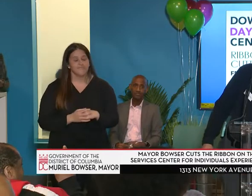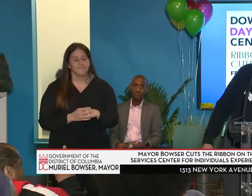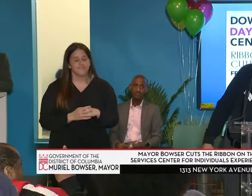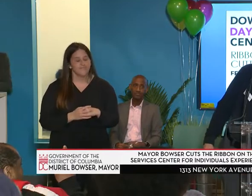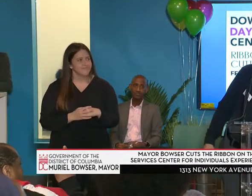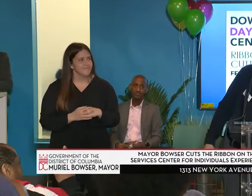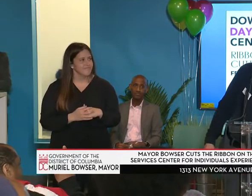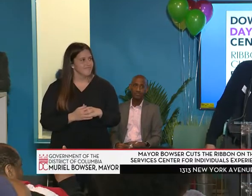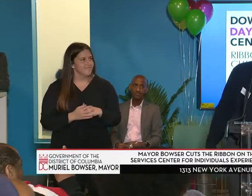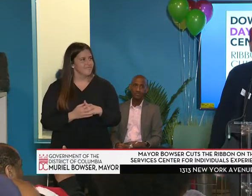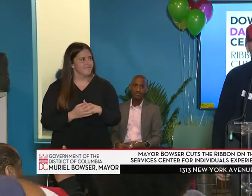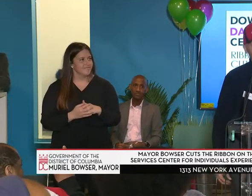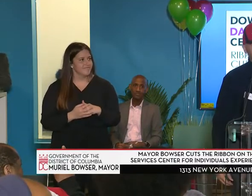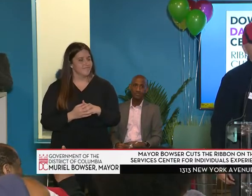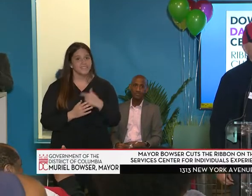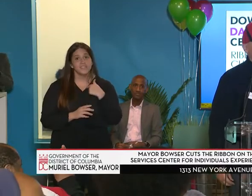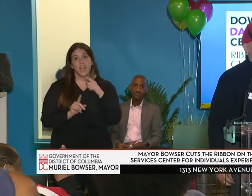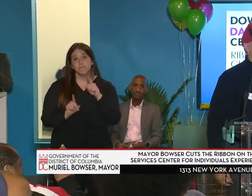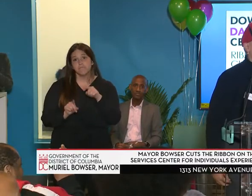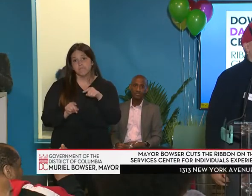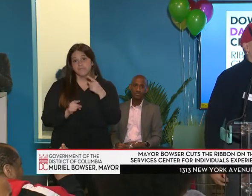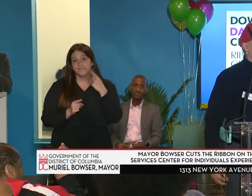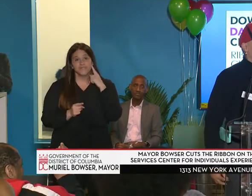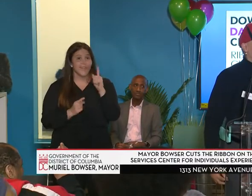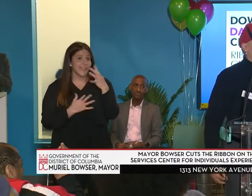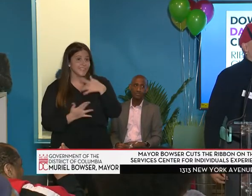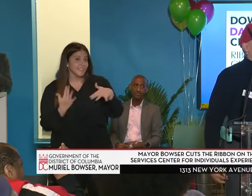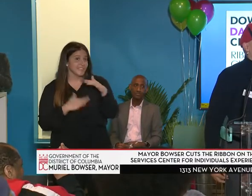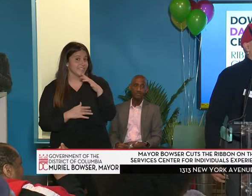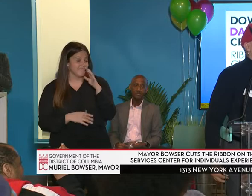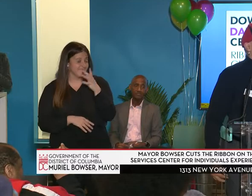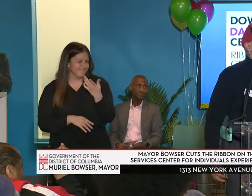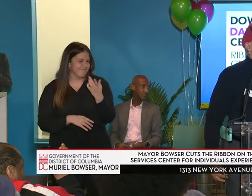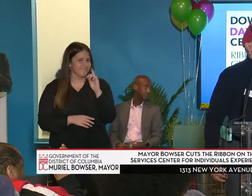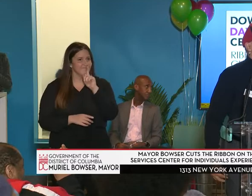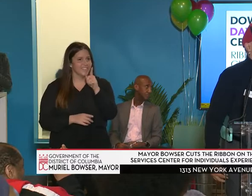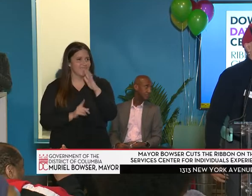here to pretend like I was socializing.